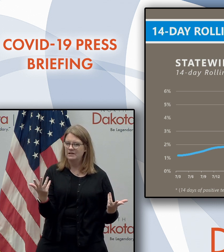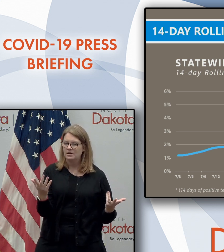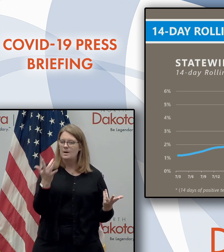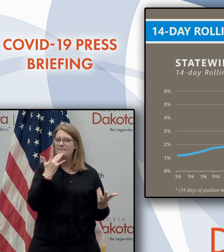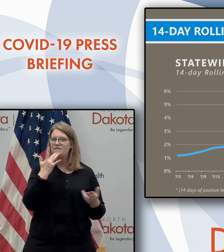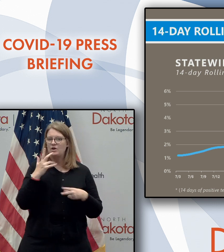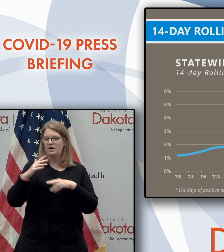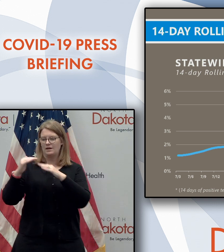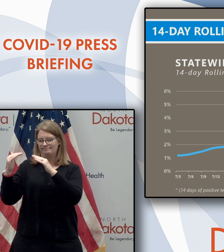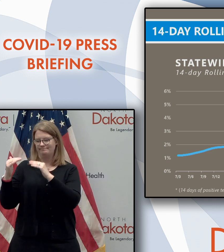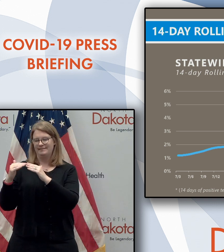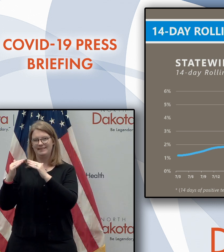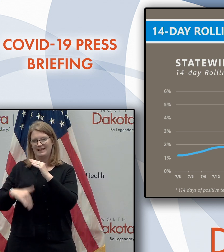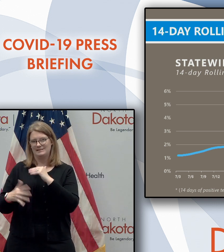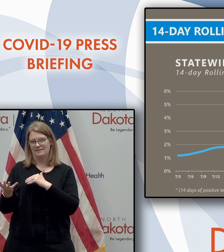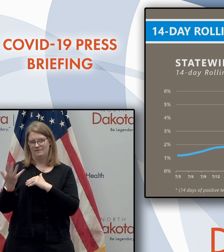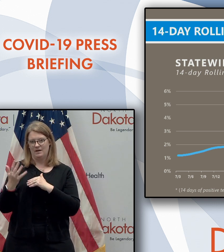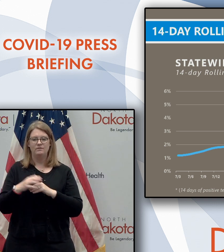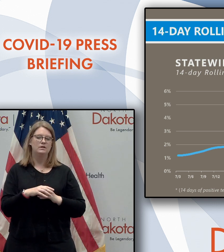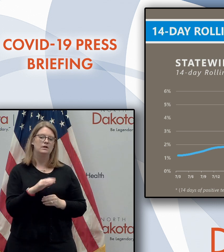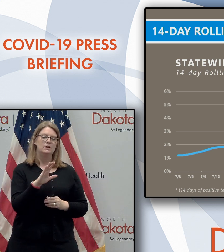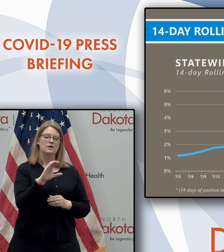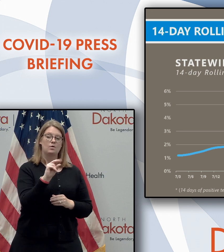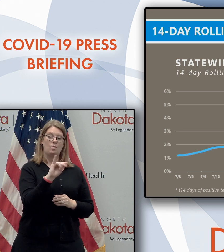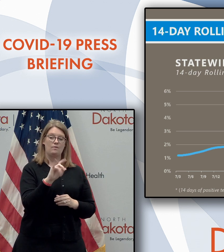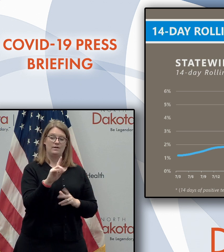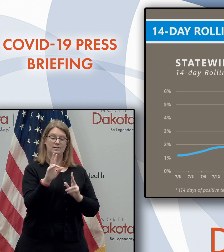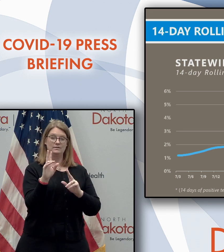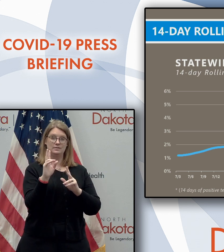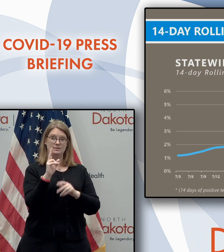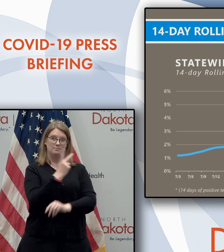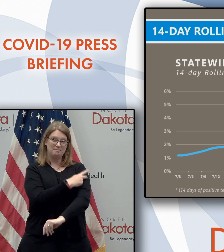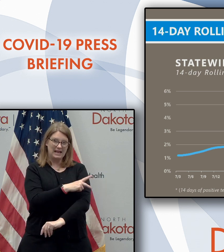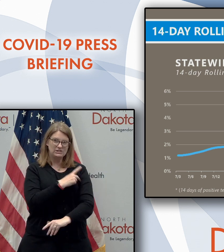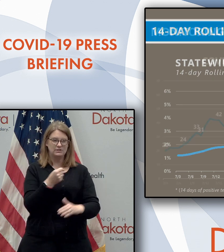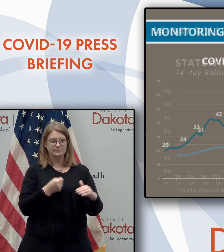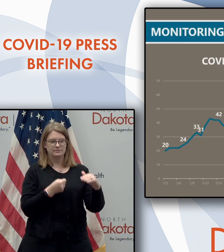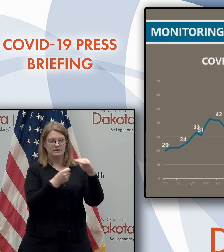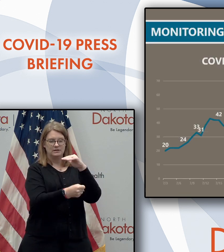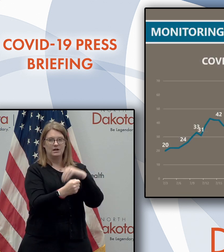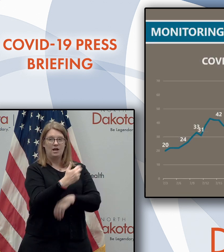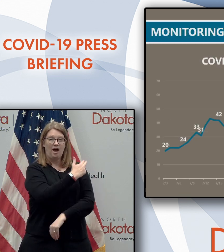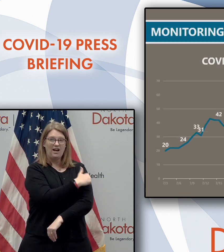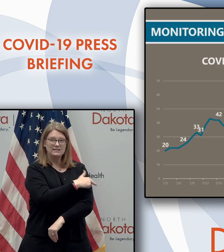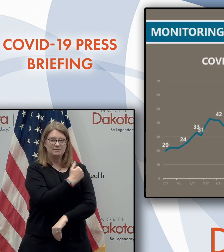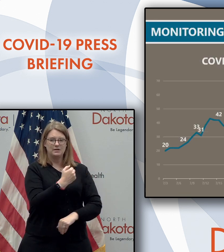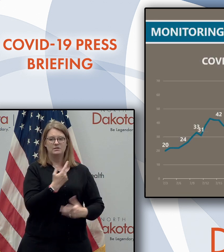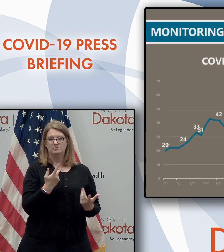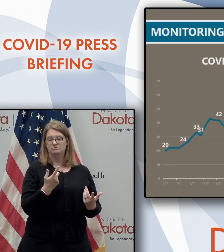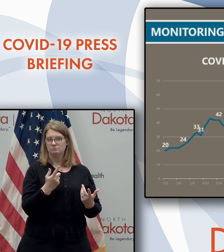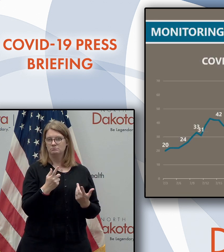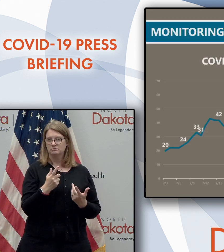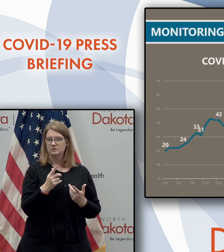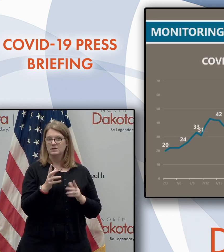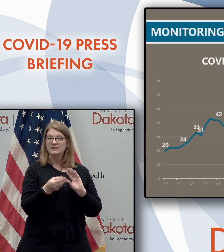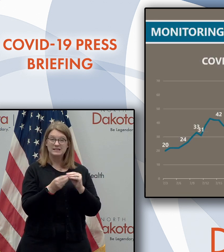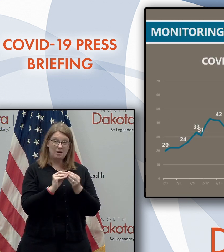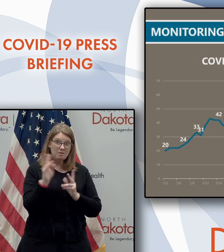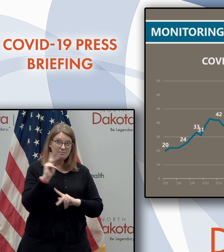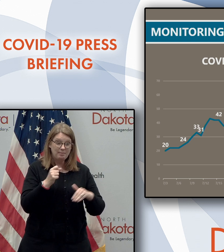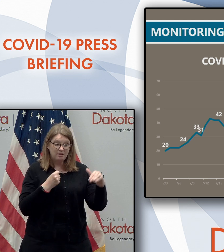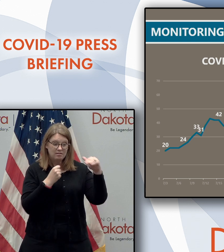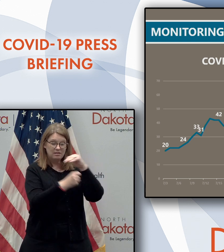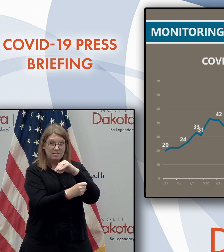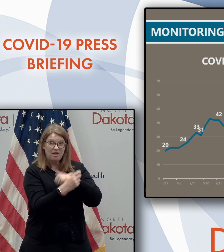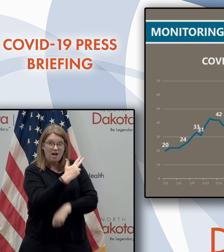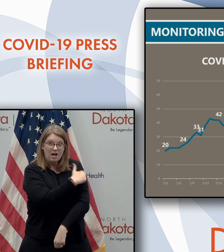under 5. On COVID patients currently hospitalized, very positive news here. We're at 63